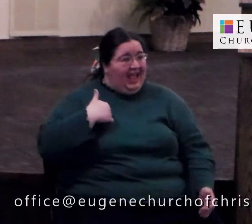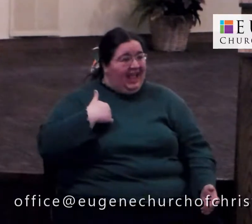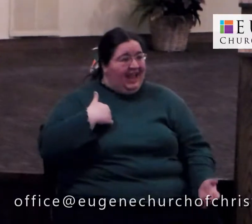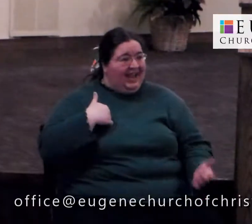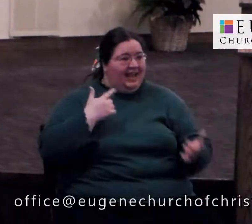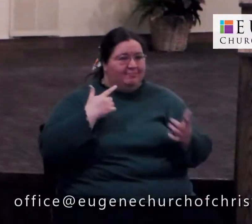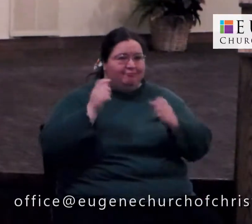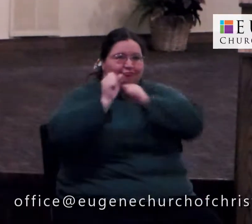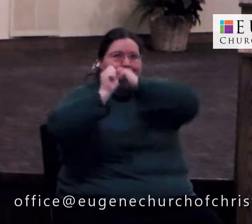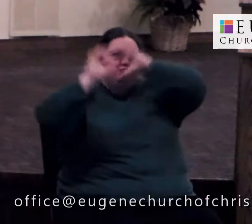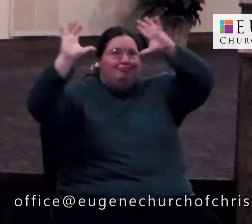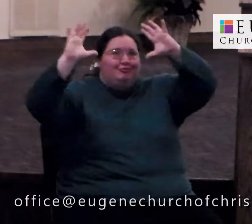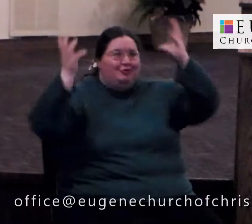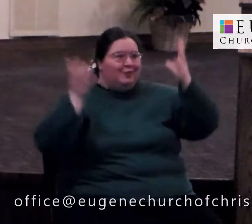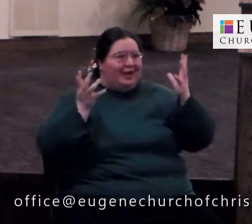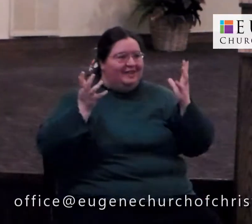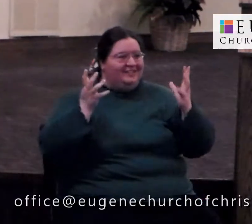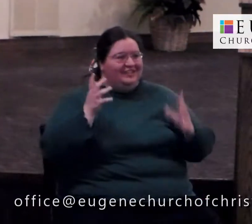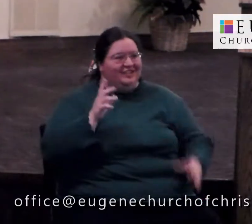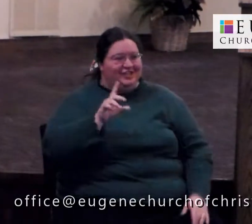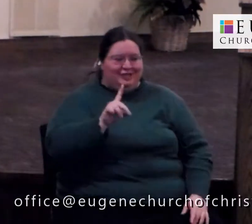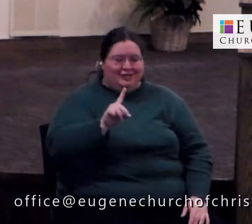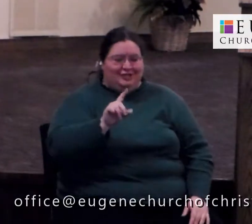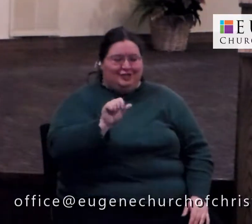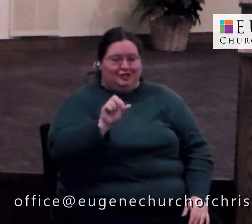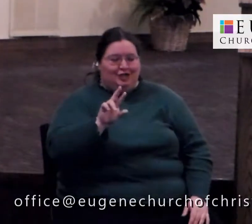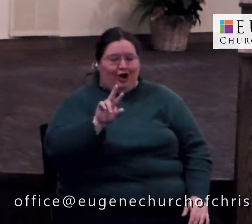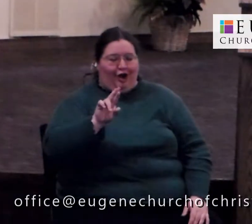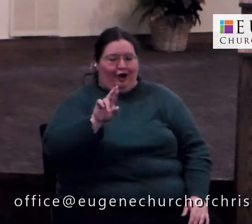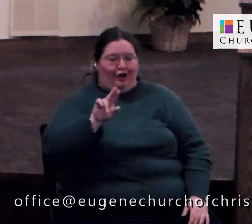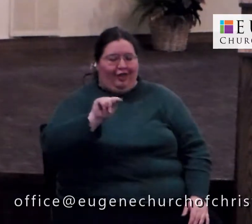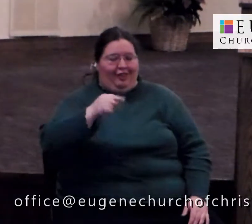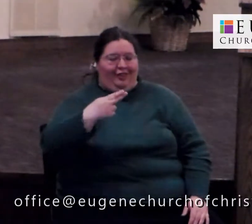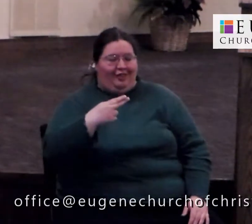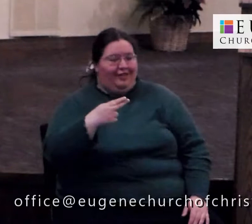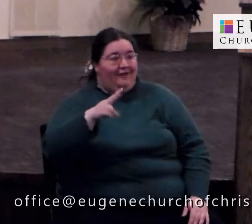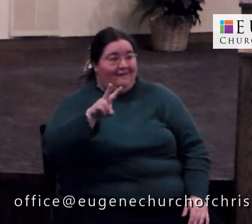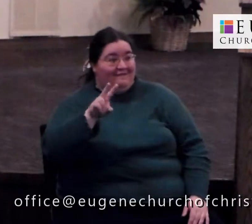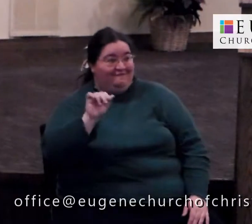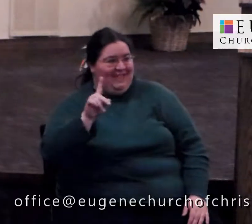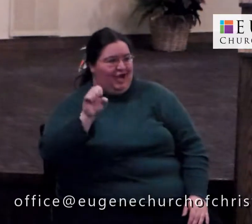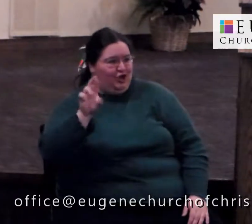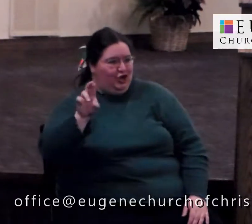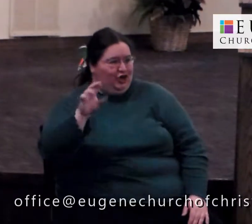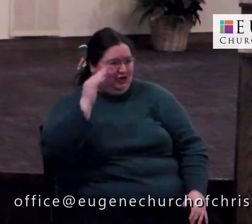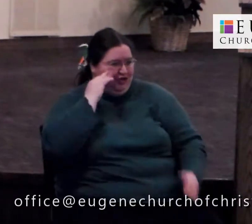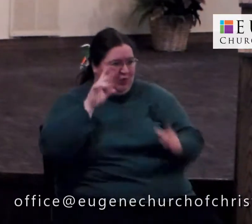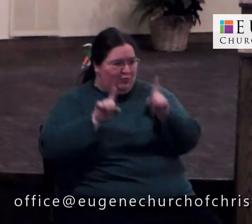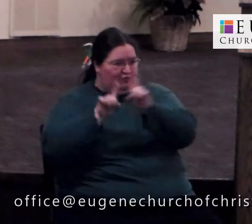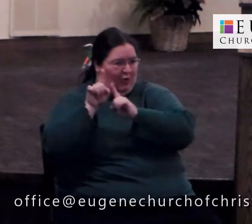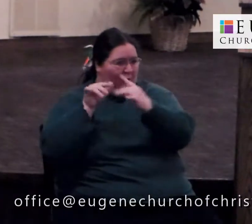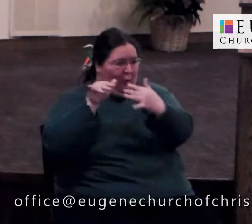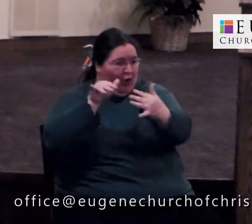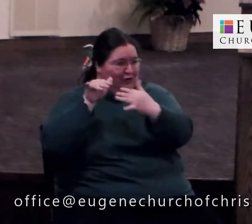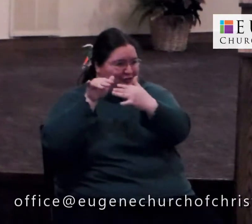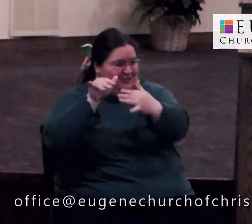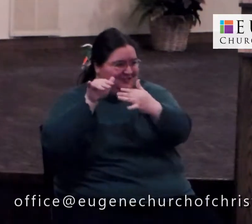Darth Vader feels a disturbance in the Force, and Obi-Wan Kenobi feels a disturbance in the Force. And the idea in these Star Wars movies is there is